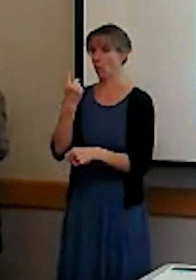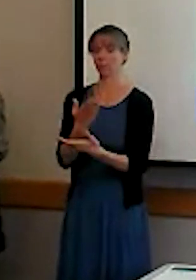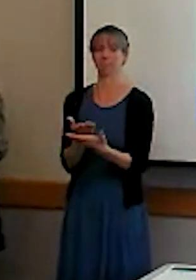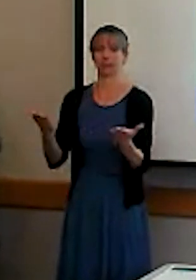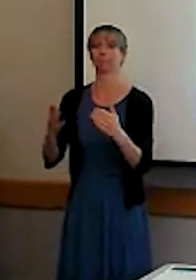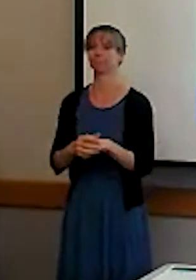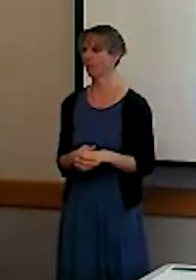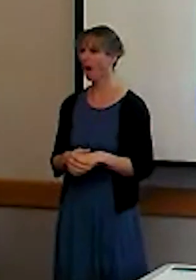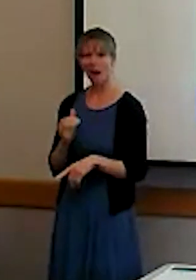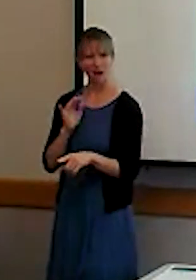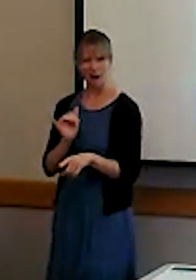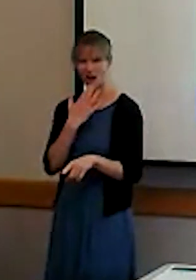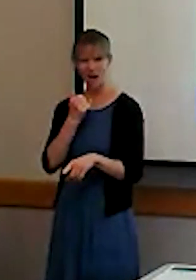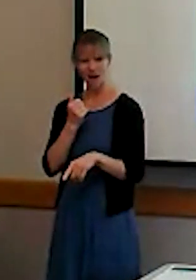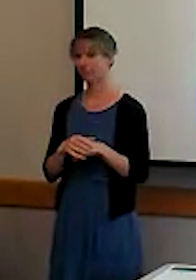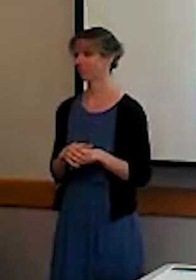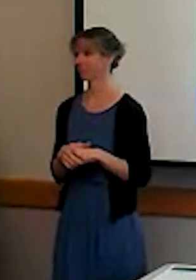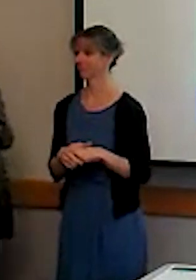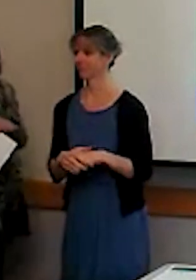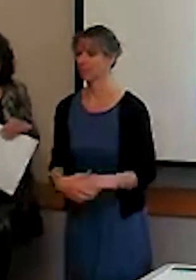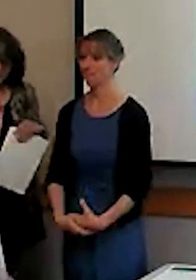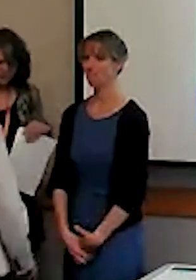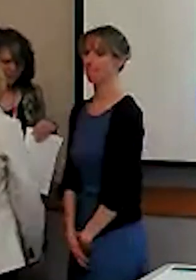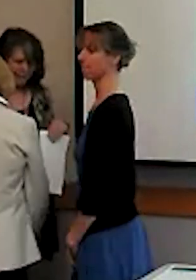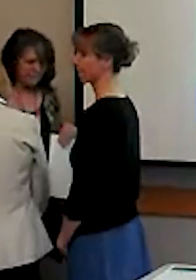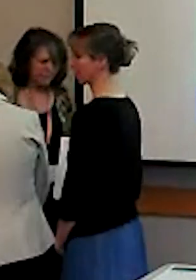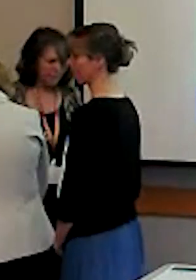item. Okay.